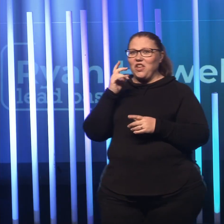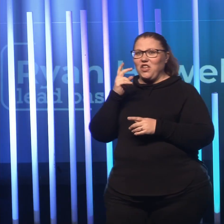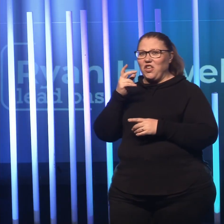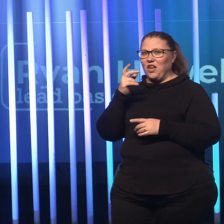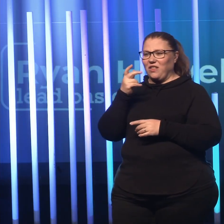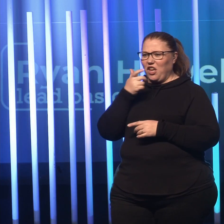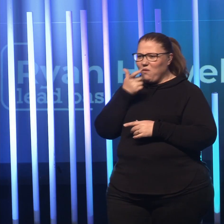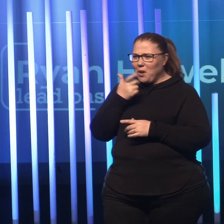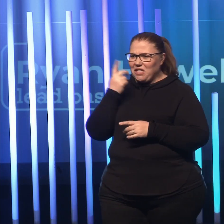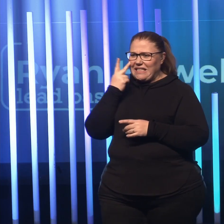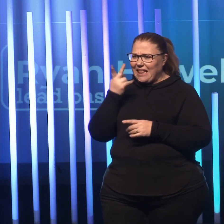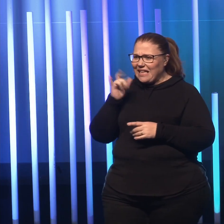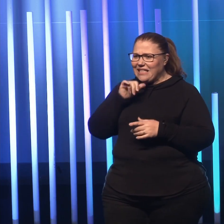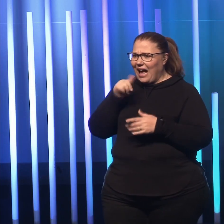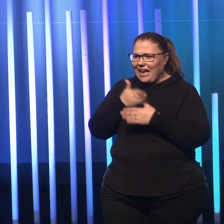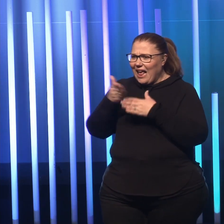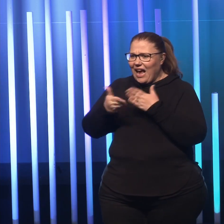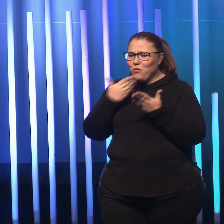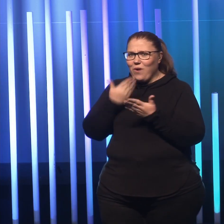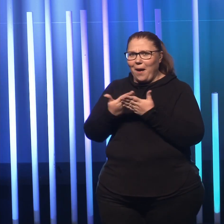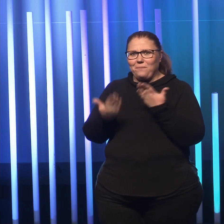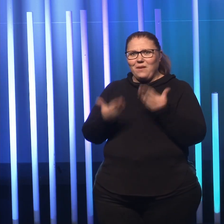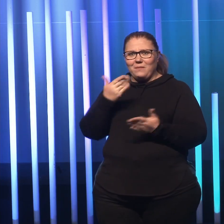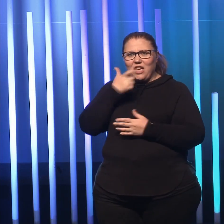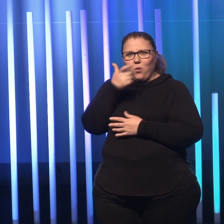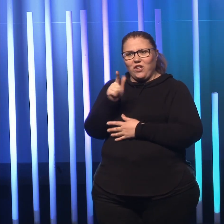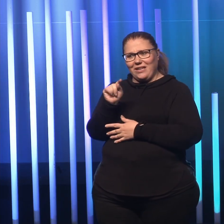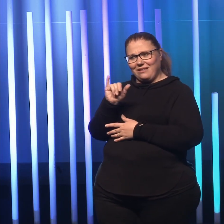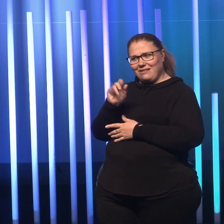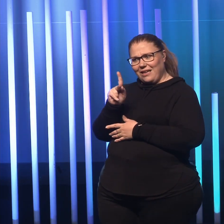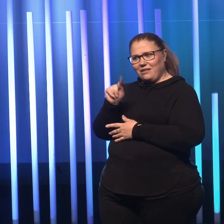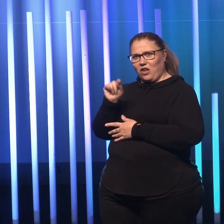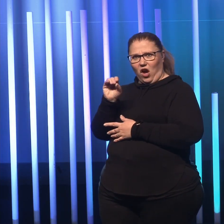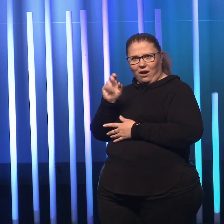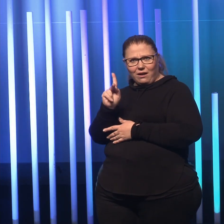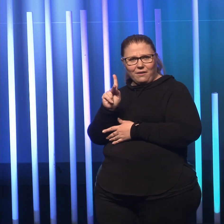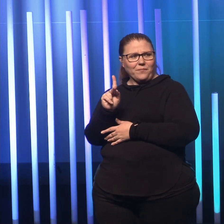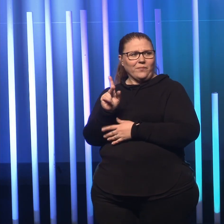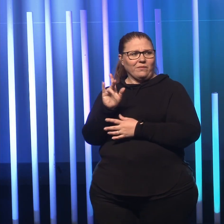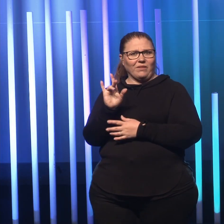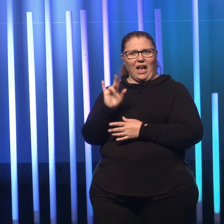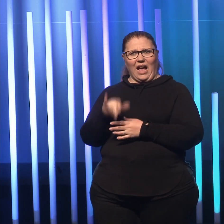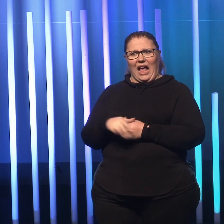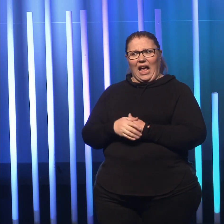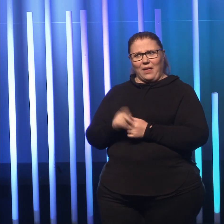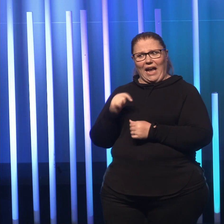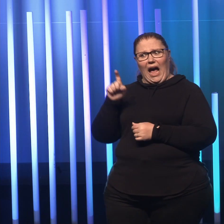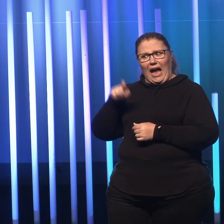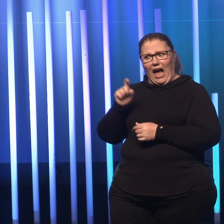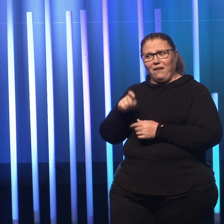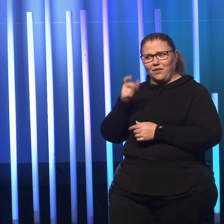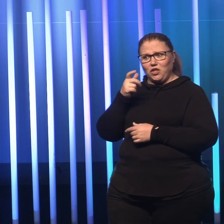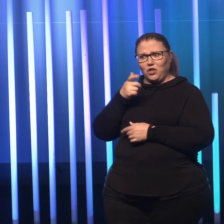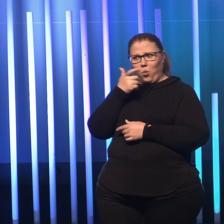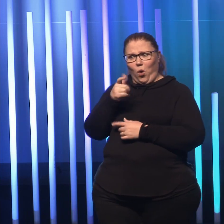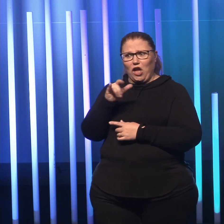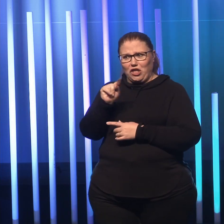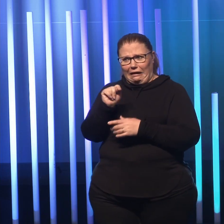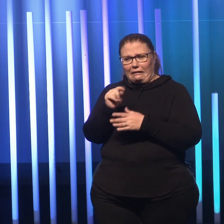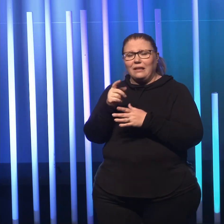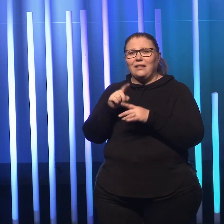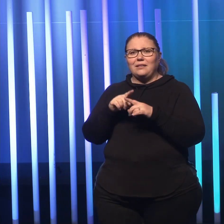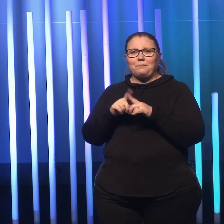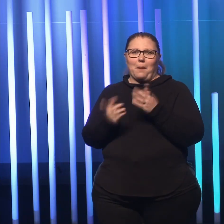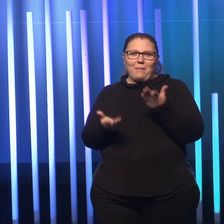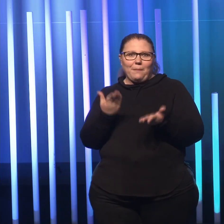like, this isn't going to end well. Maybe you're watching a TikTok video, it's a nice simple, you're like, oh, this is not, but I'm not going to not watch this ending, right?